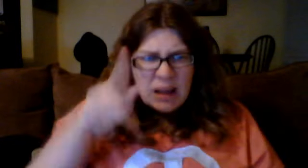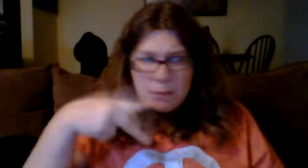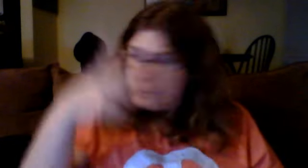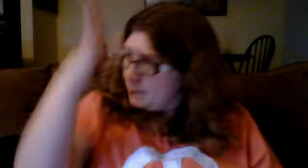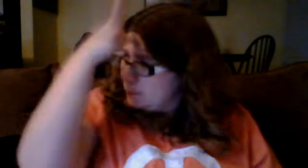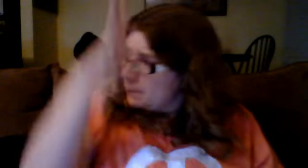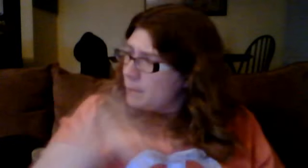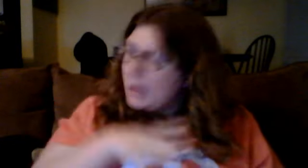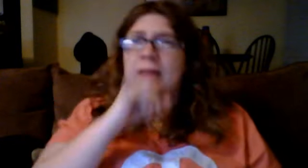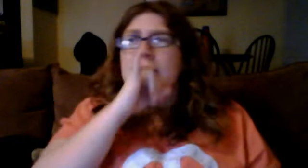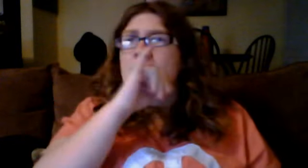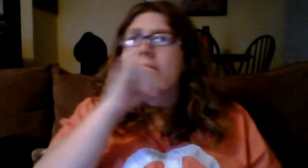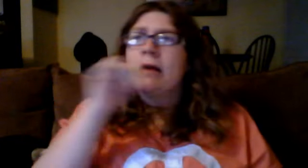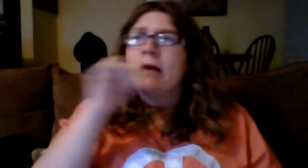All day... ...